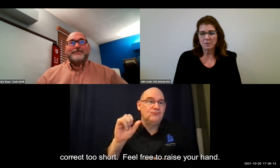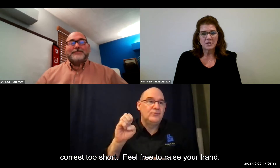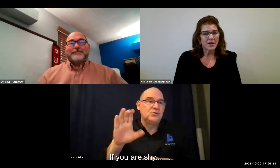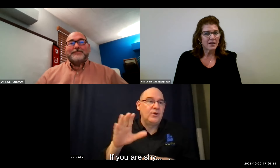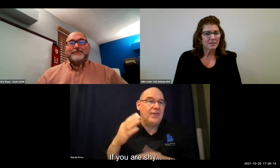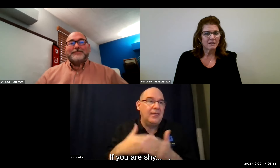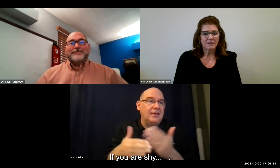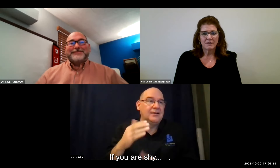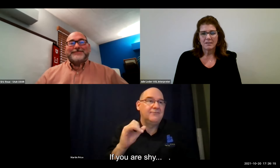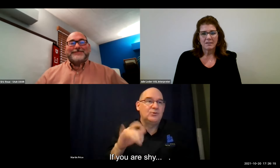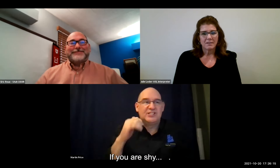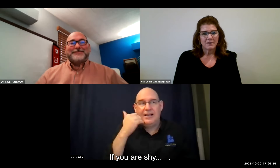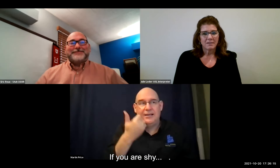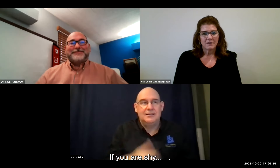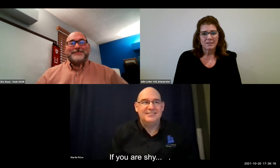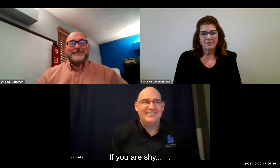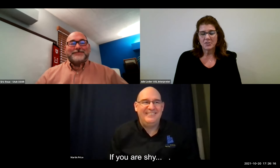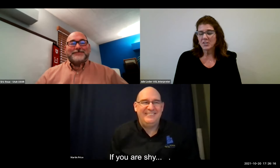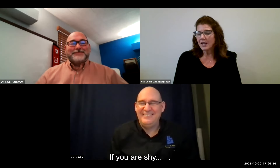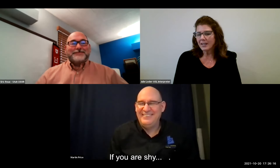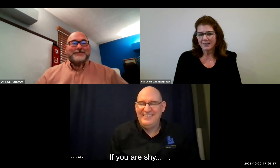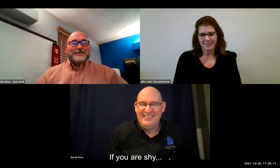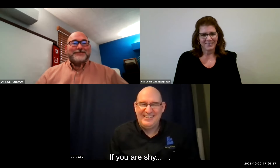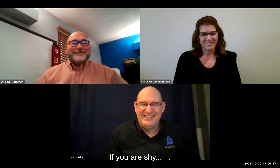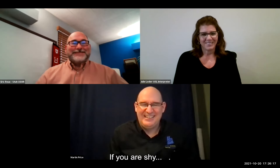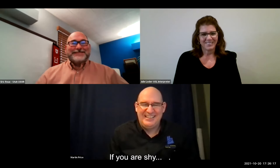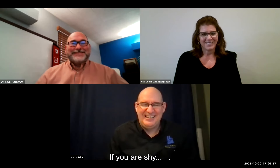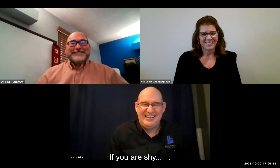Feel free to raise your hand if you're shy.